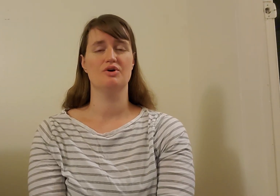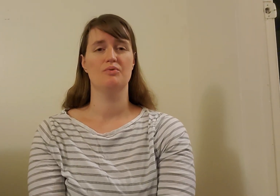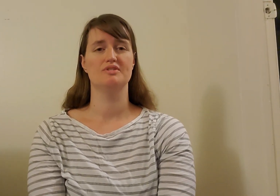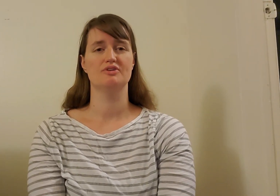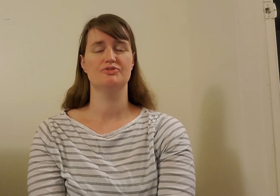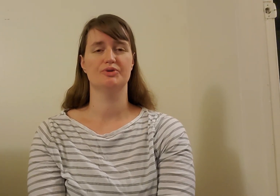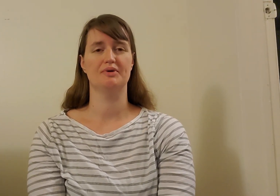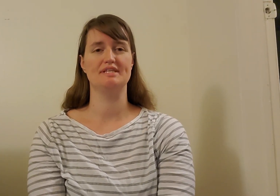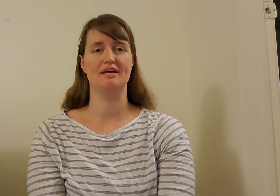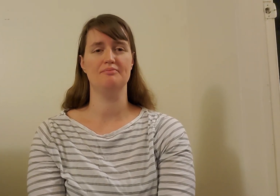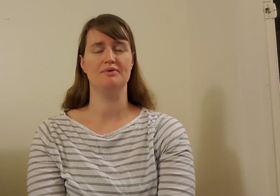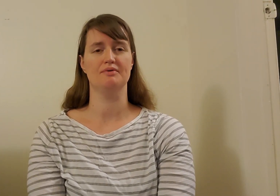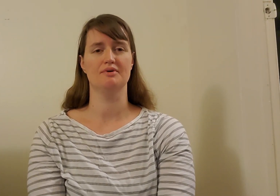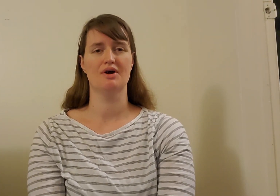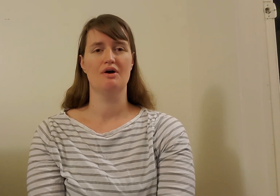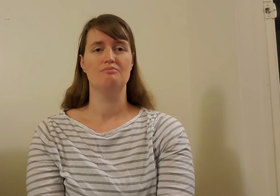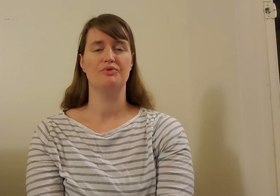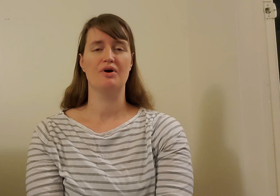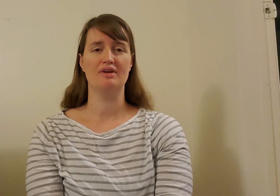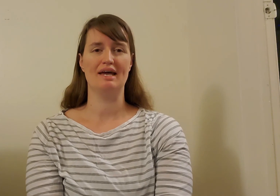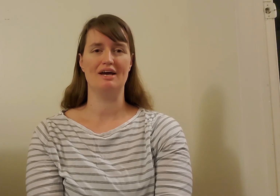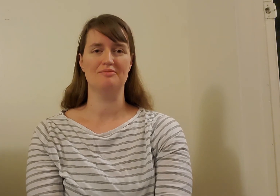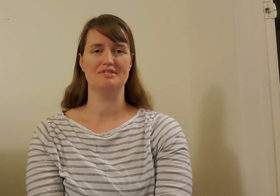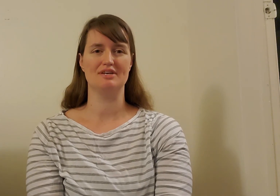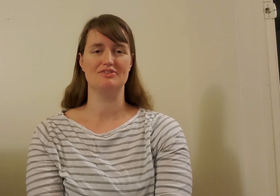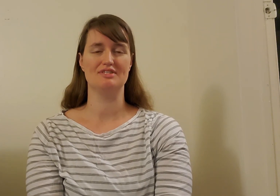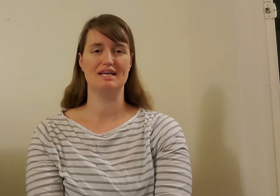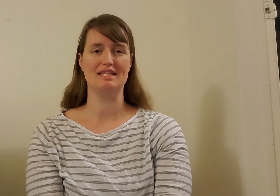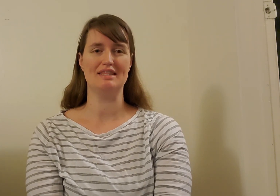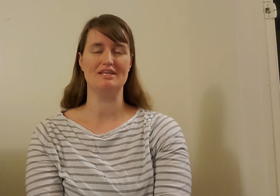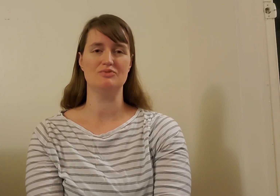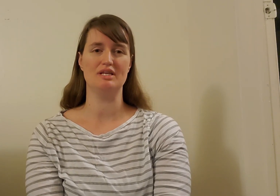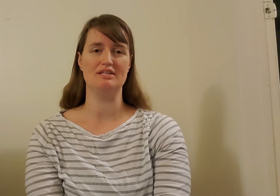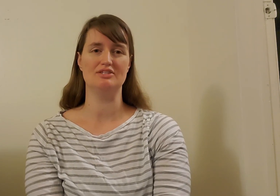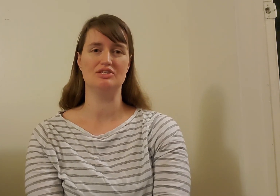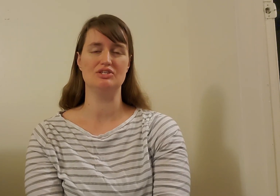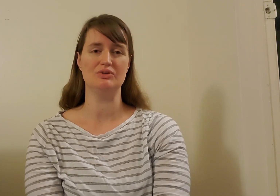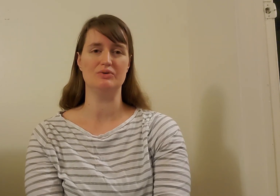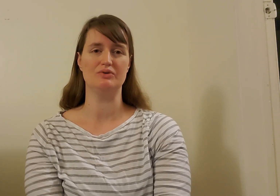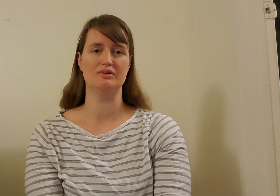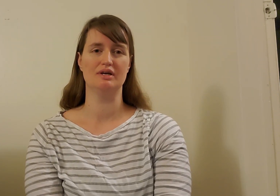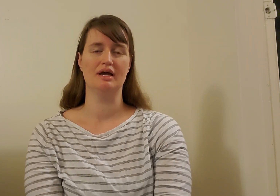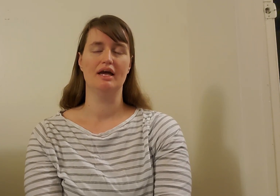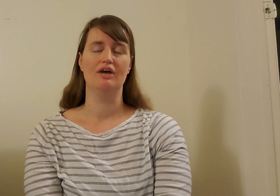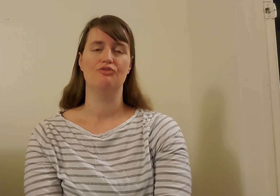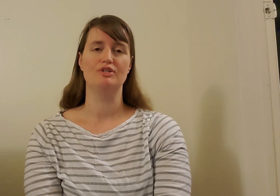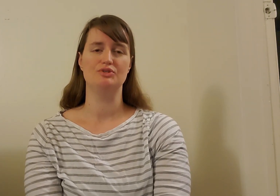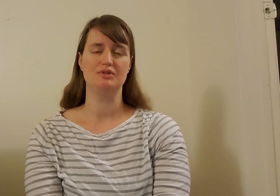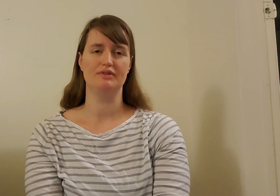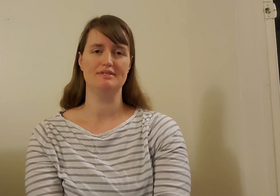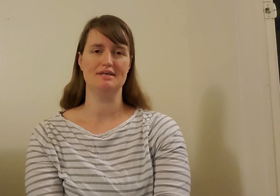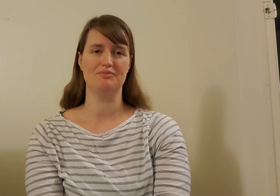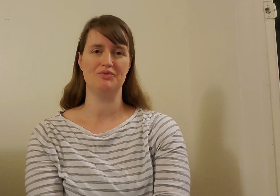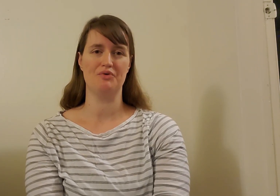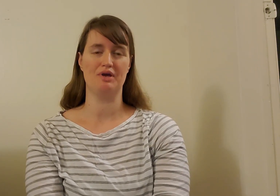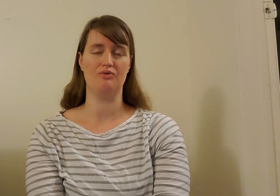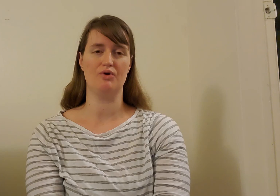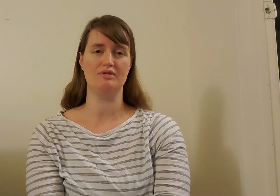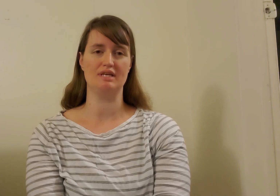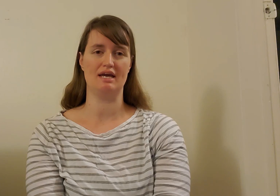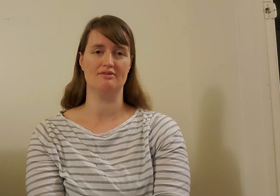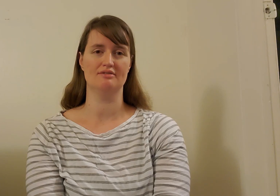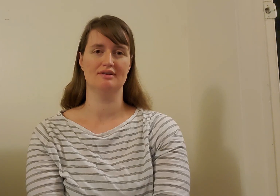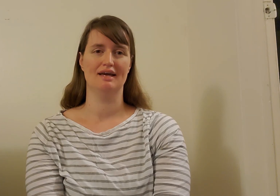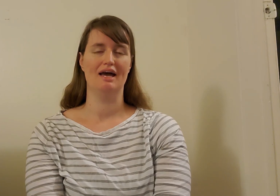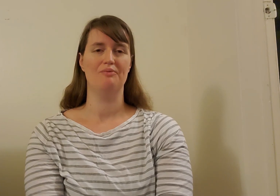Jesus was our true example. Moroni helped us understand the things we need to do. If we do the things that Moroni